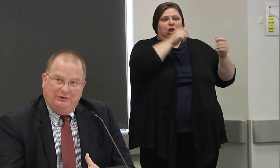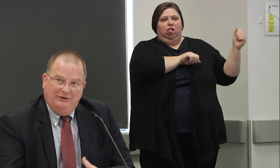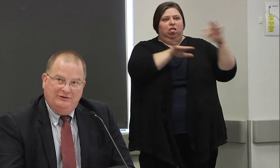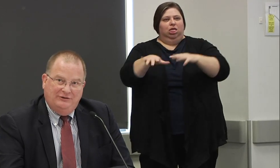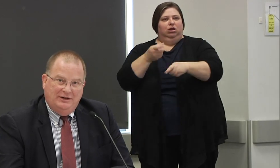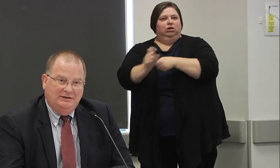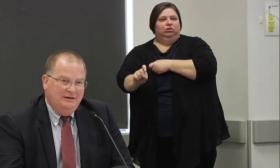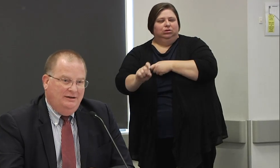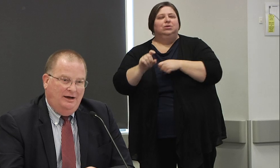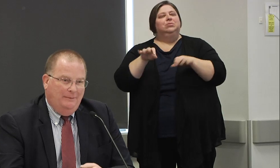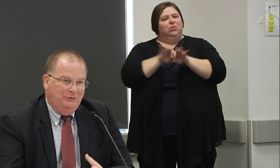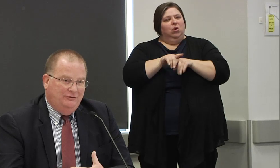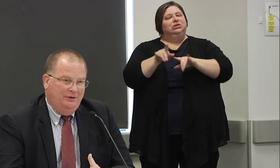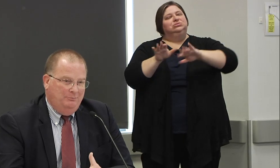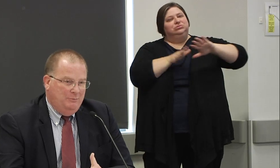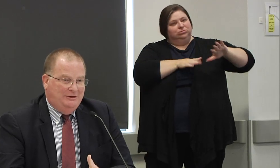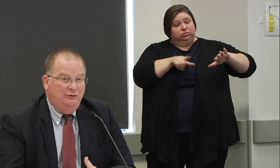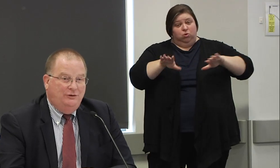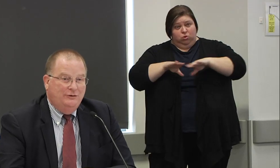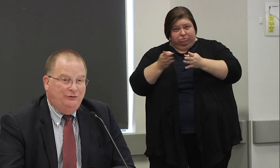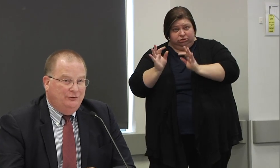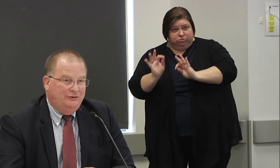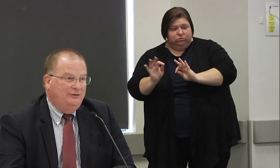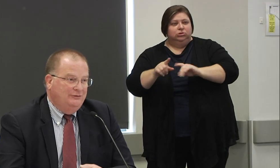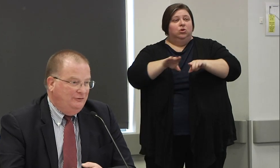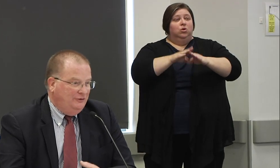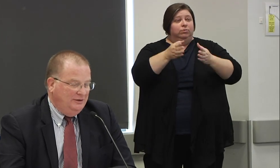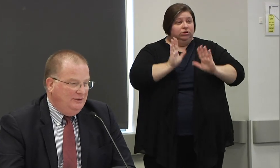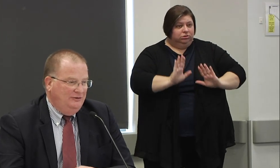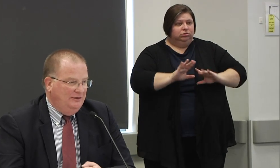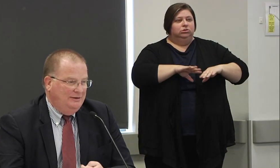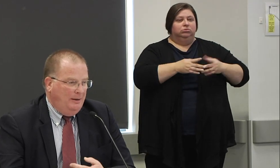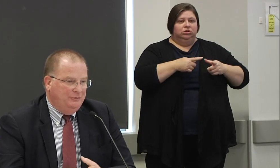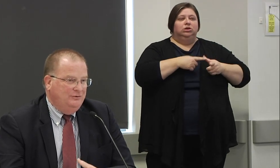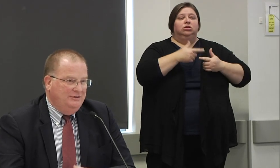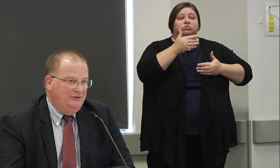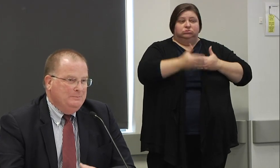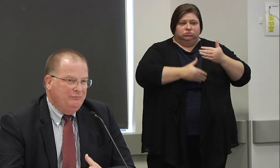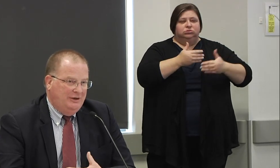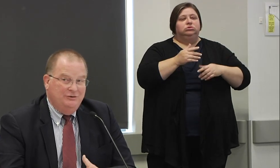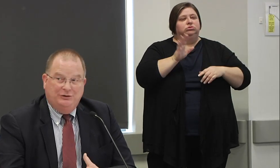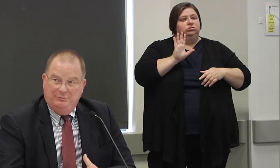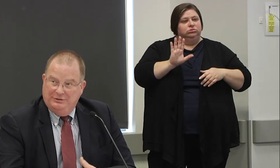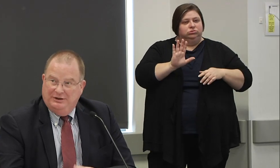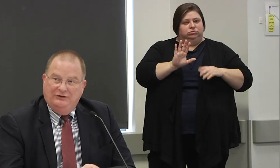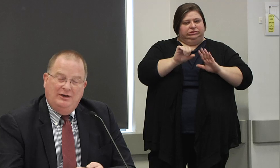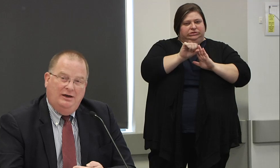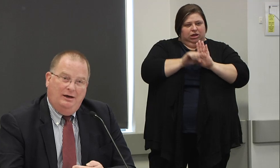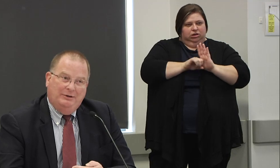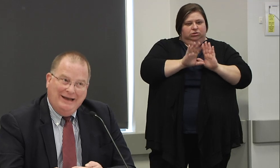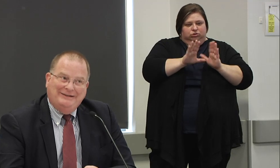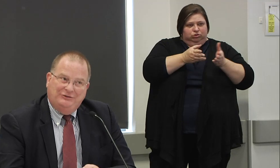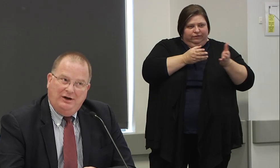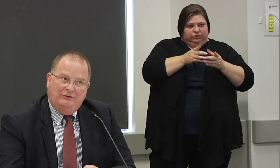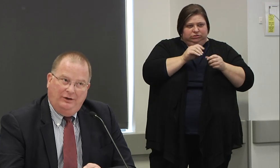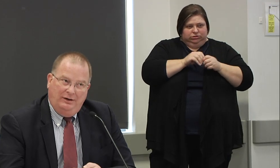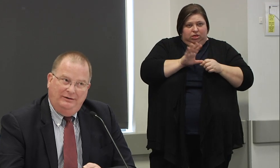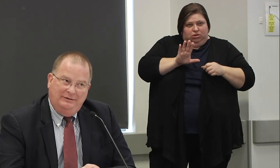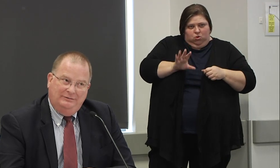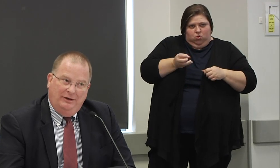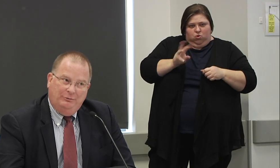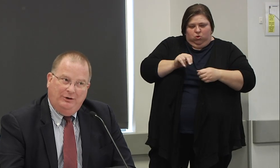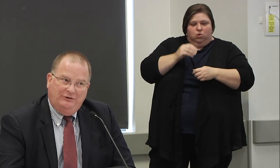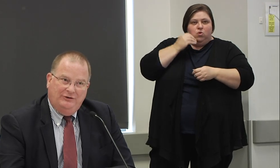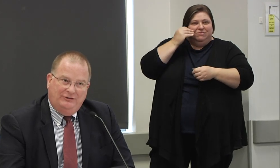across the state to make use of those services and facilities and opportunities in your communities, but not to travel in